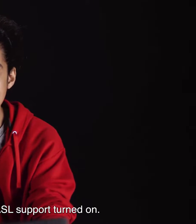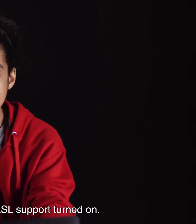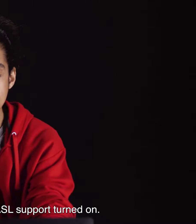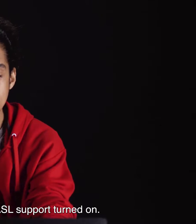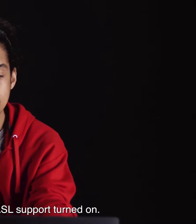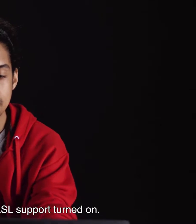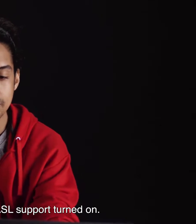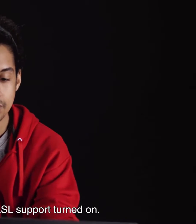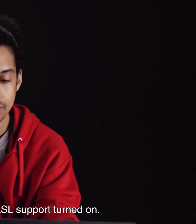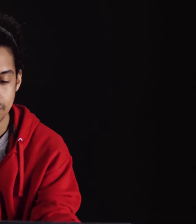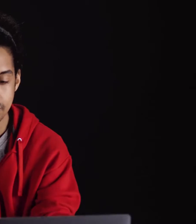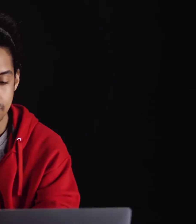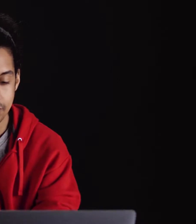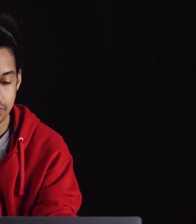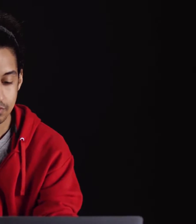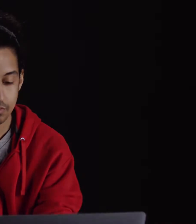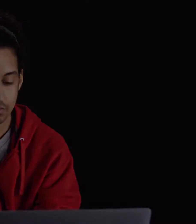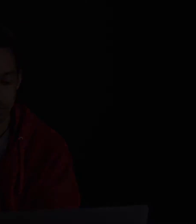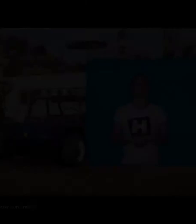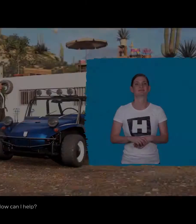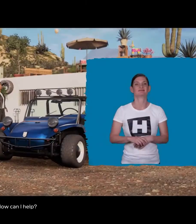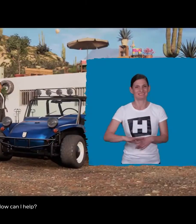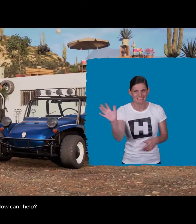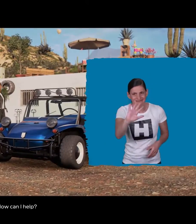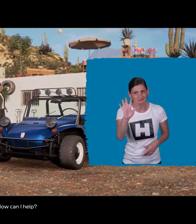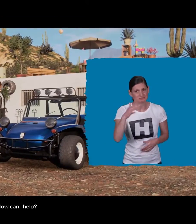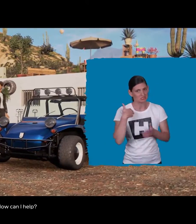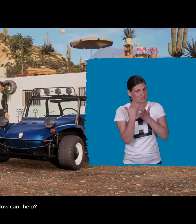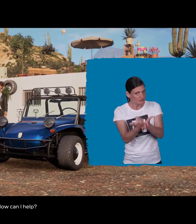on. Hey Ale,